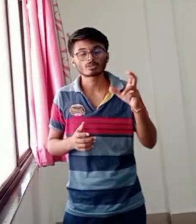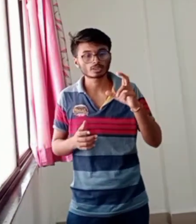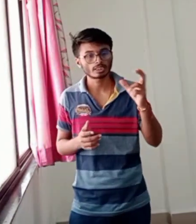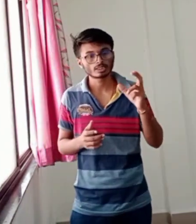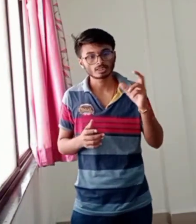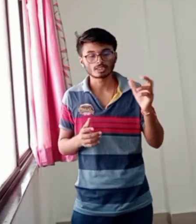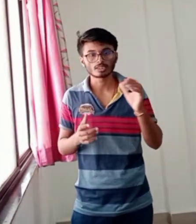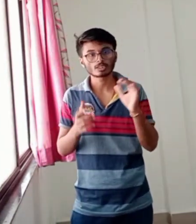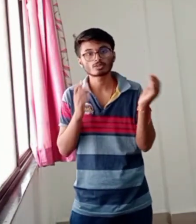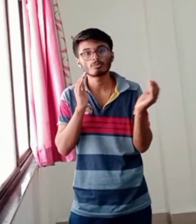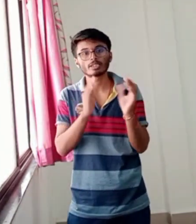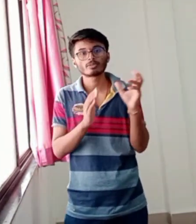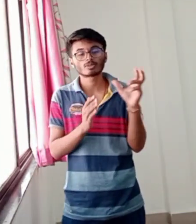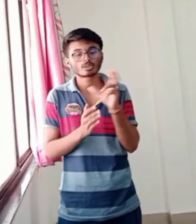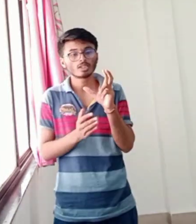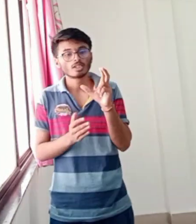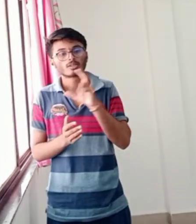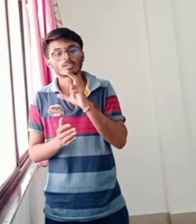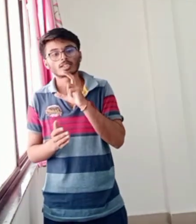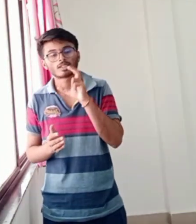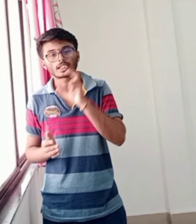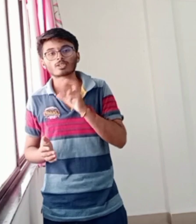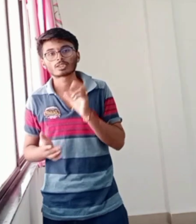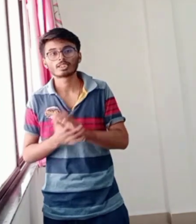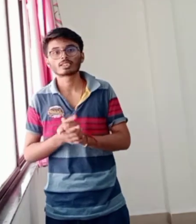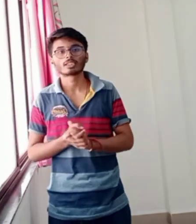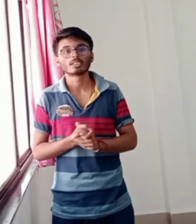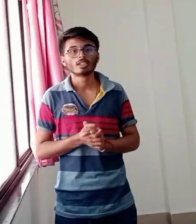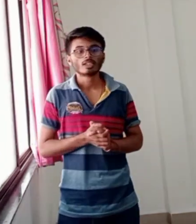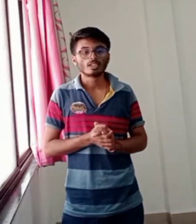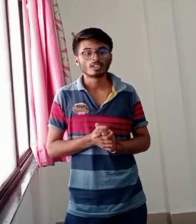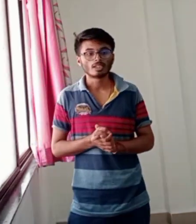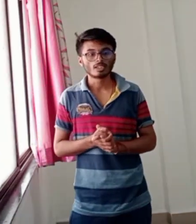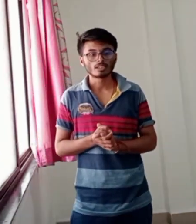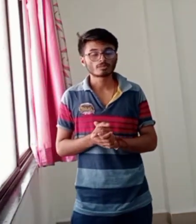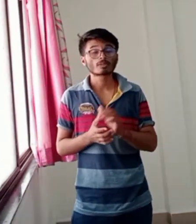glycosidic ring. We also bind to glycosidic ring.